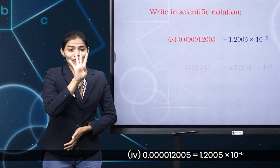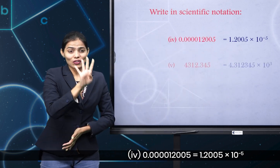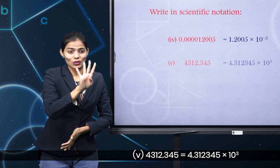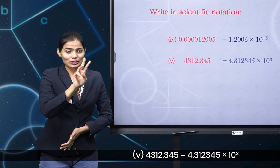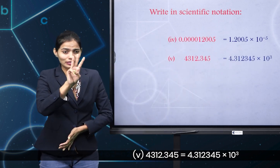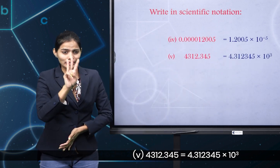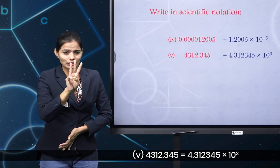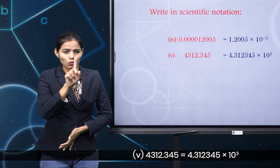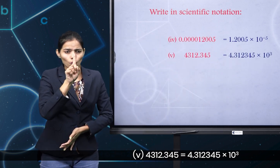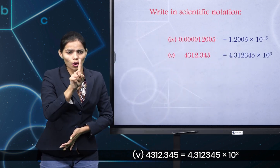Four